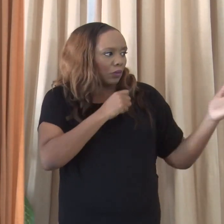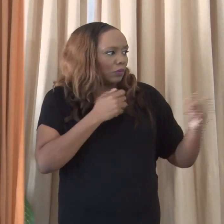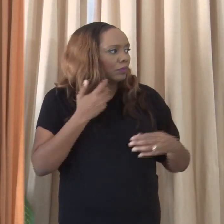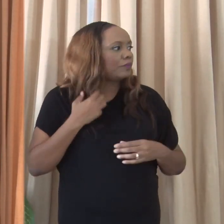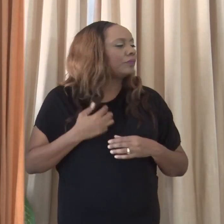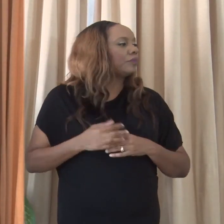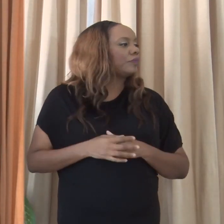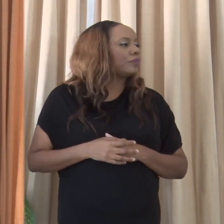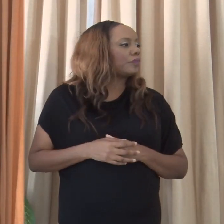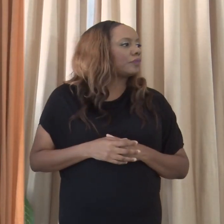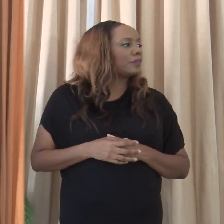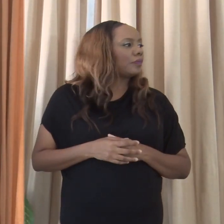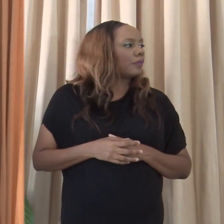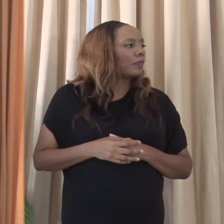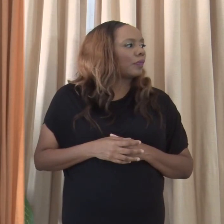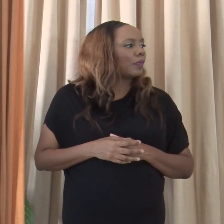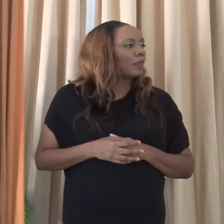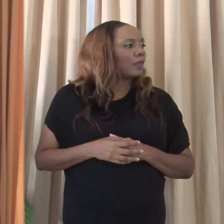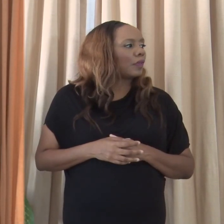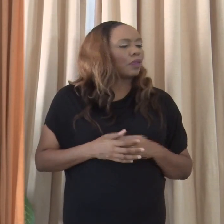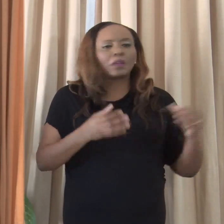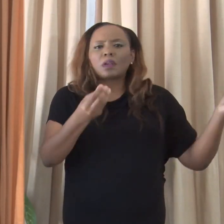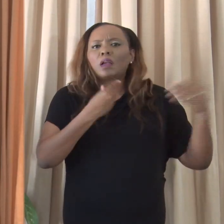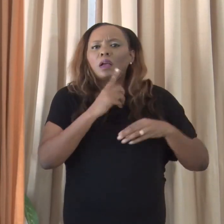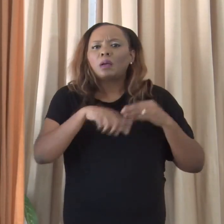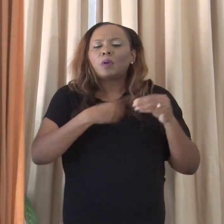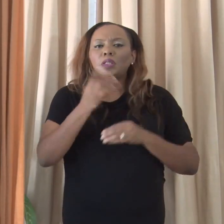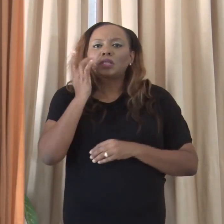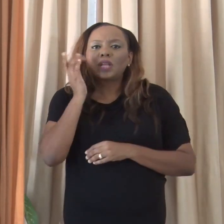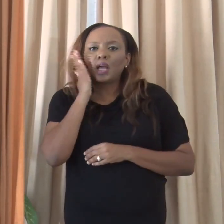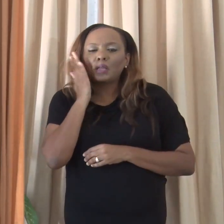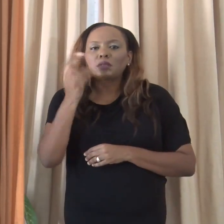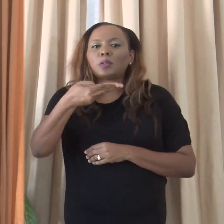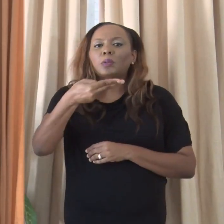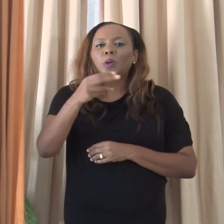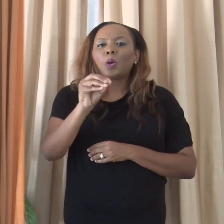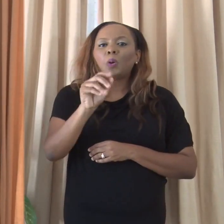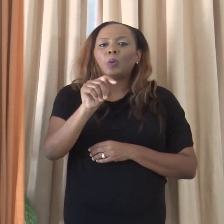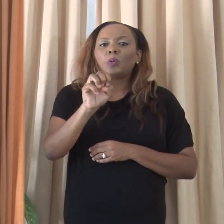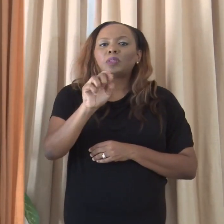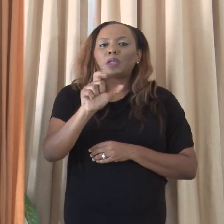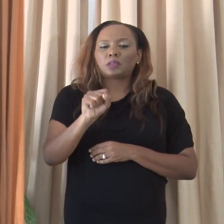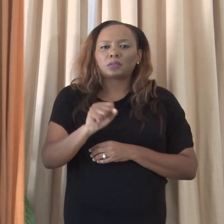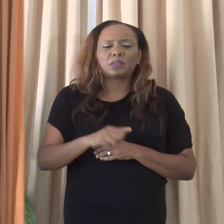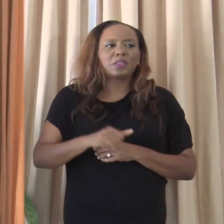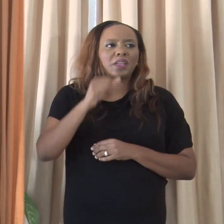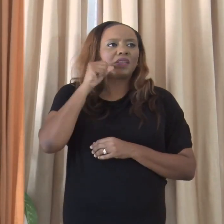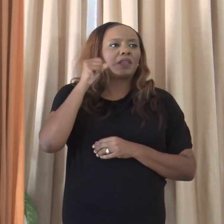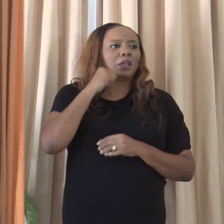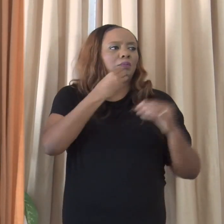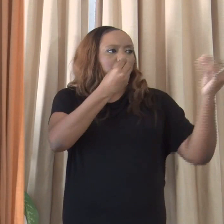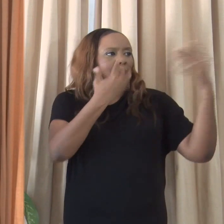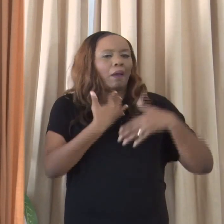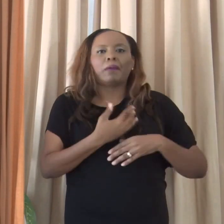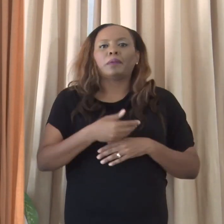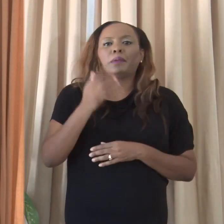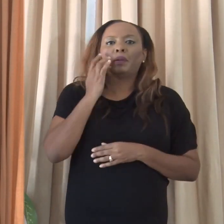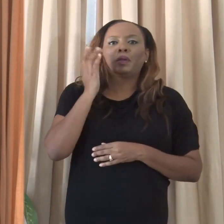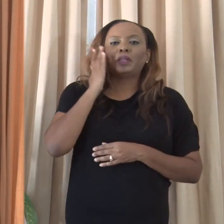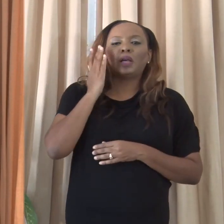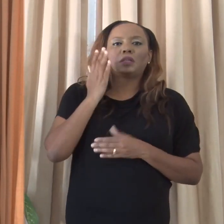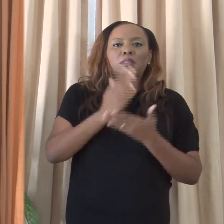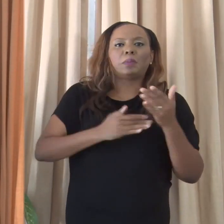Could you give us an idea of what is happening with the hotel sector? Because yesterday word was coming in that these hotels were